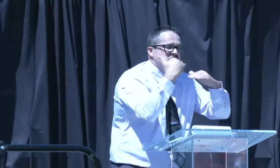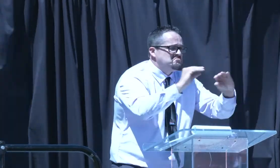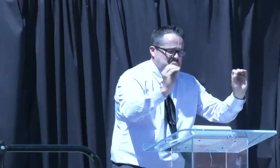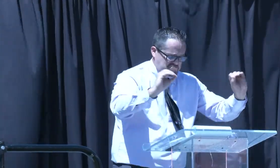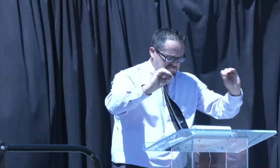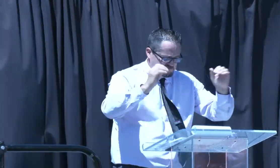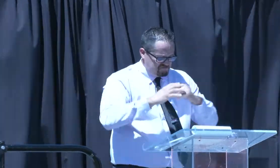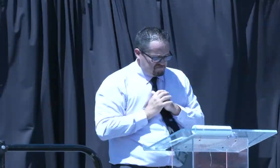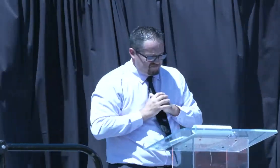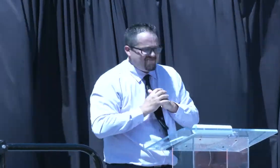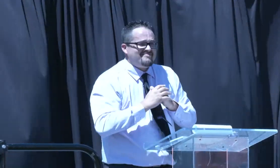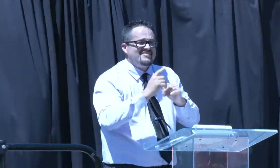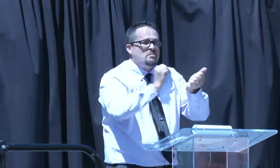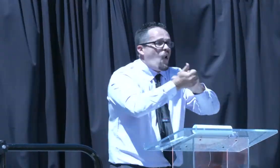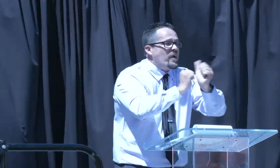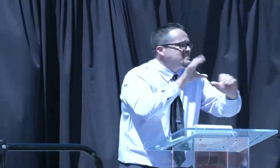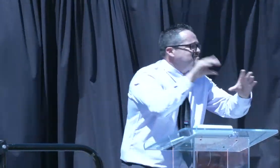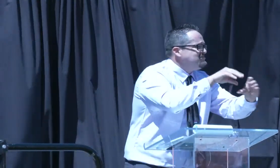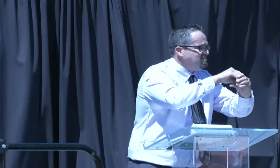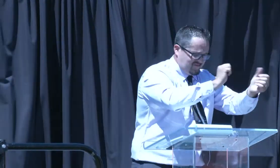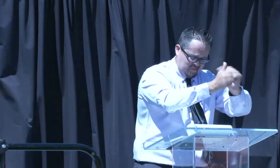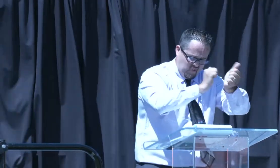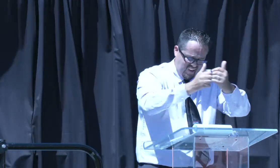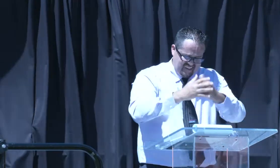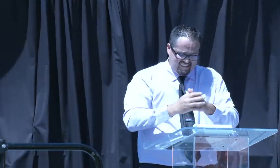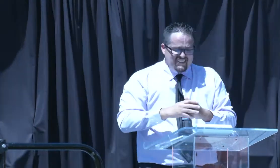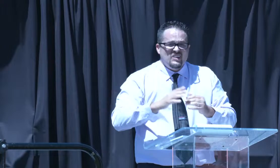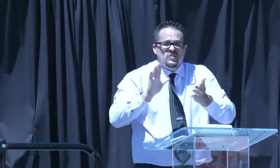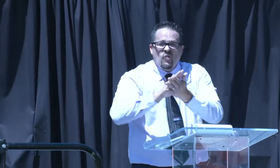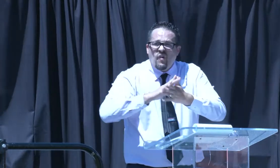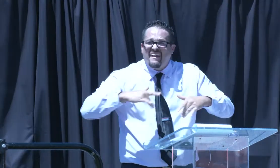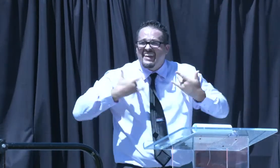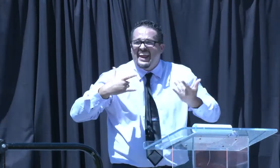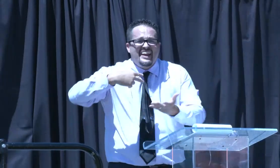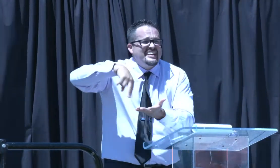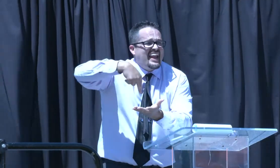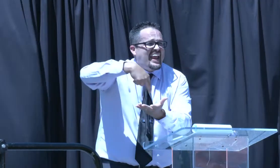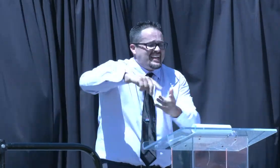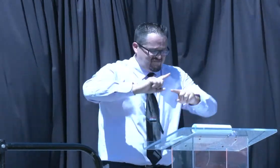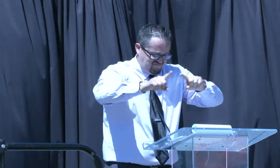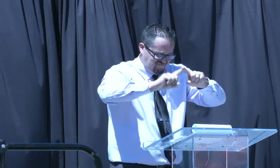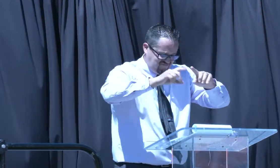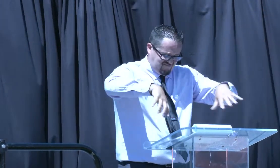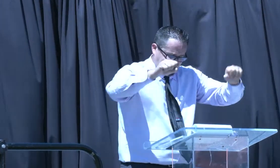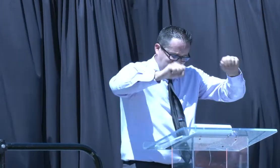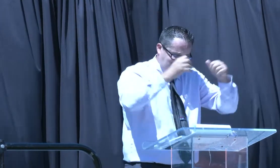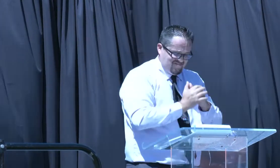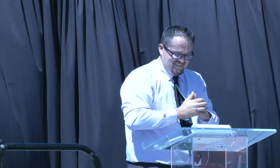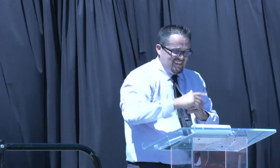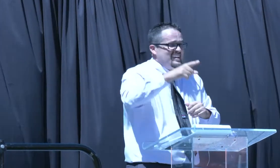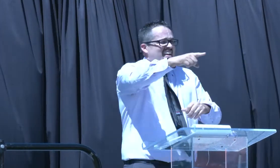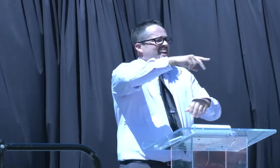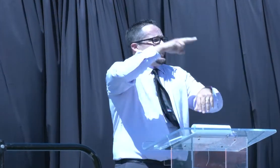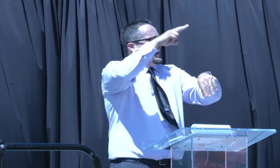You went to classes without restriction. You competed in a variety of sports and had multiple school